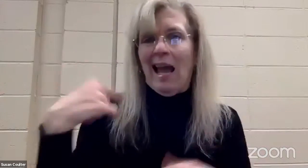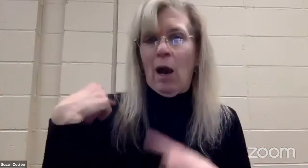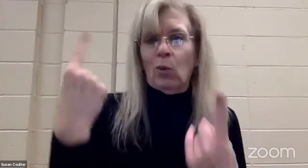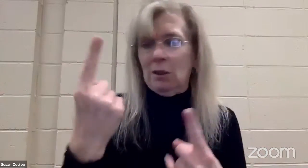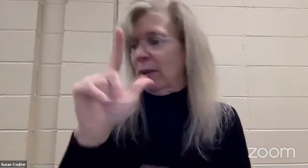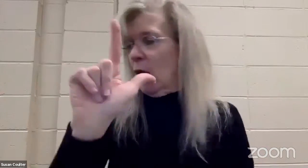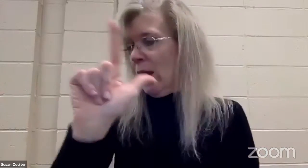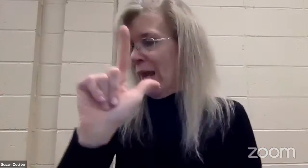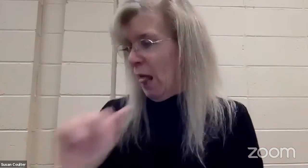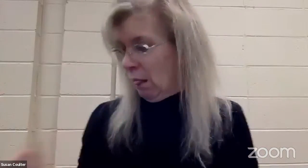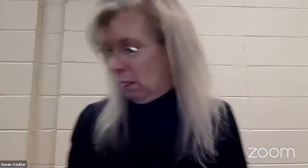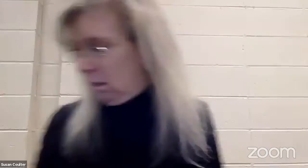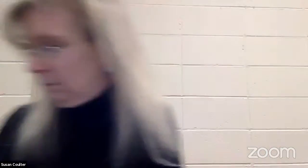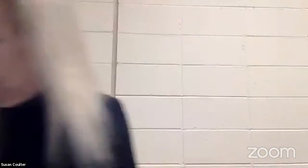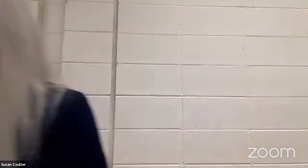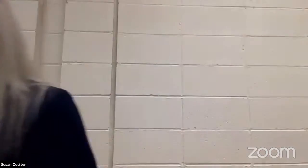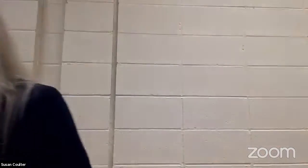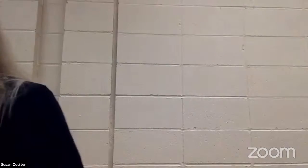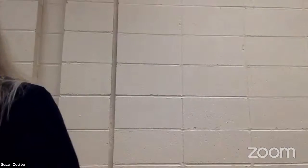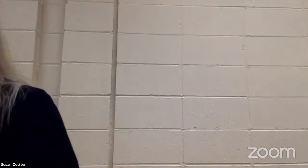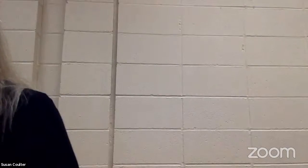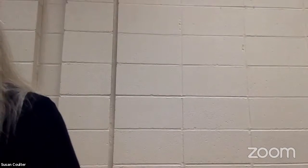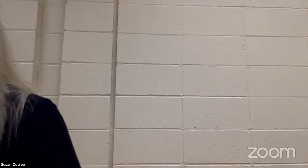air now. It's been on air.